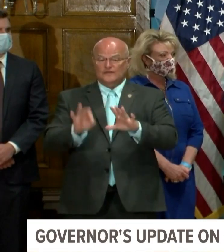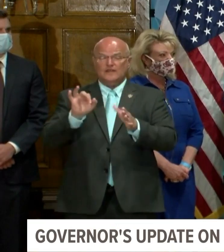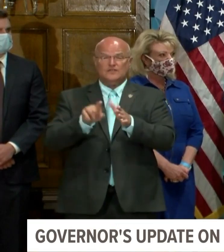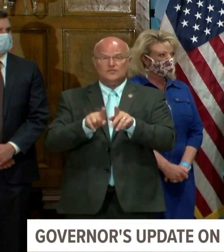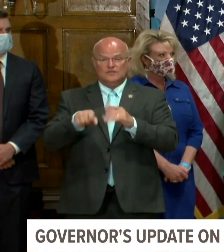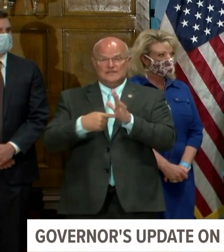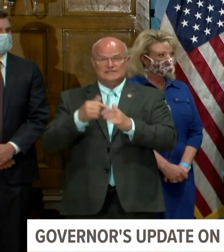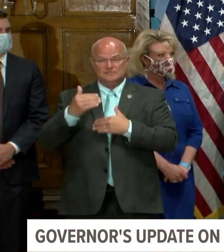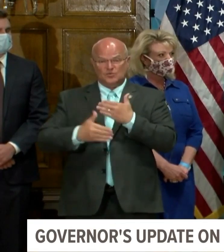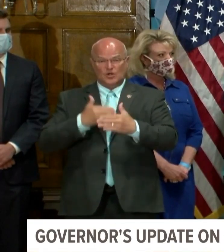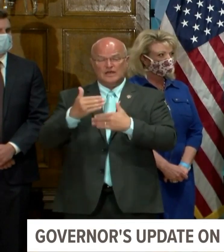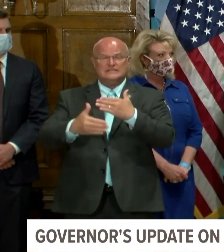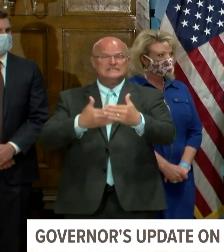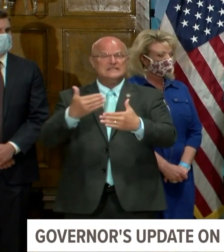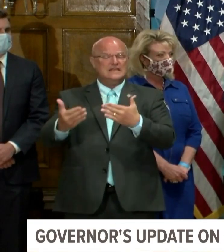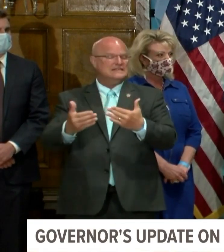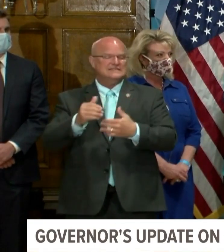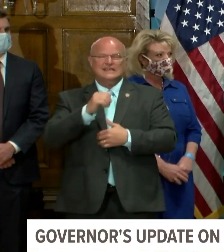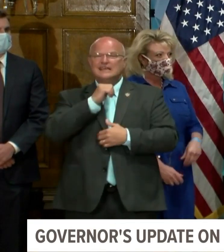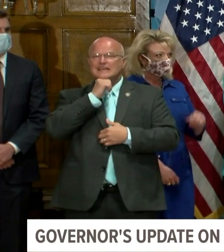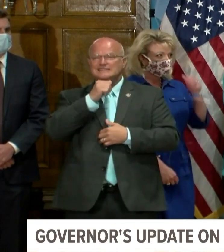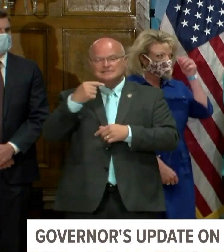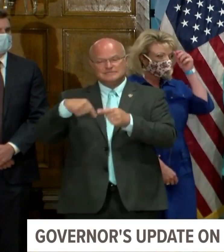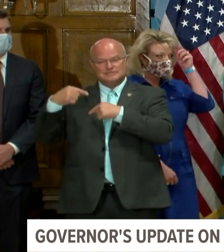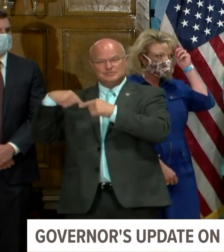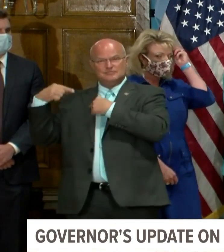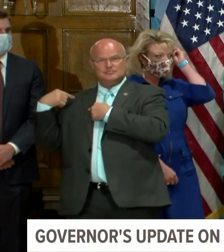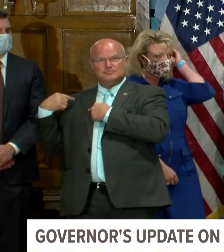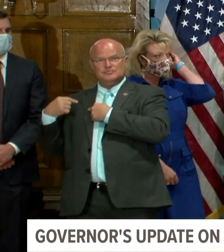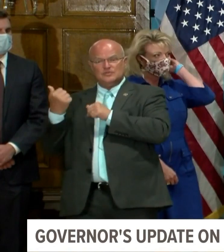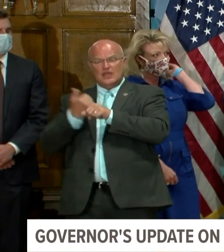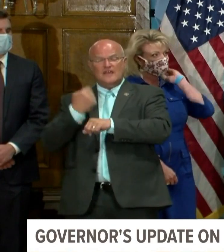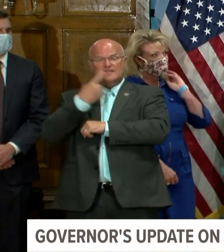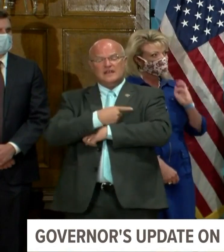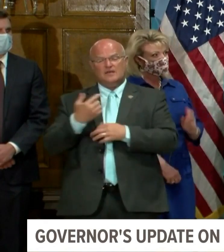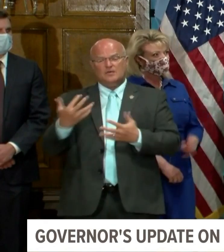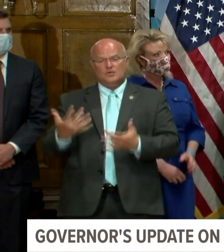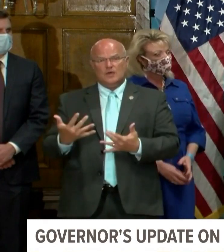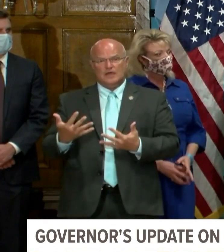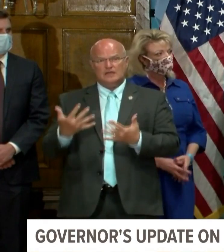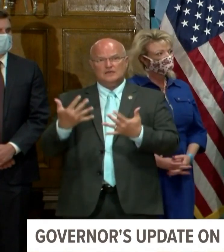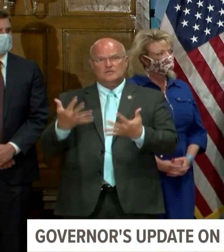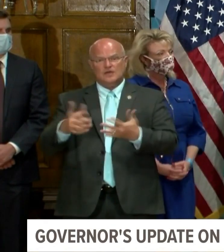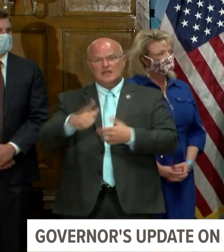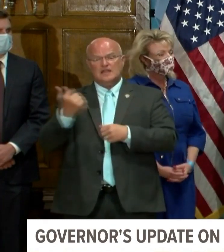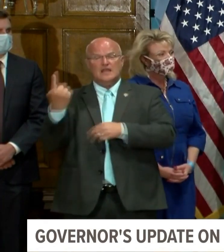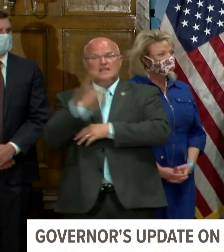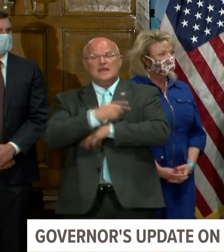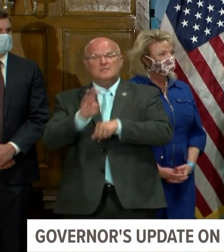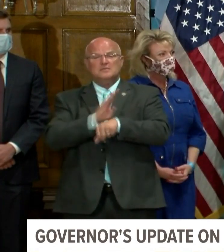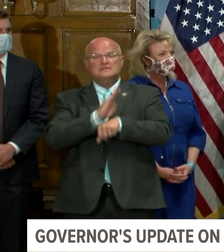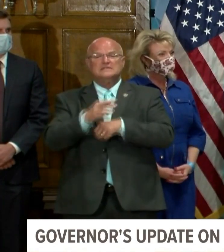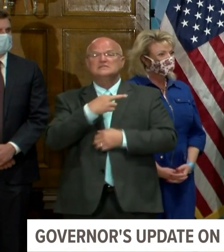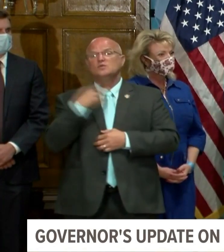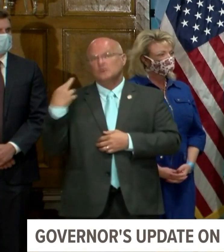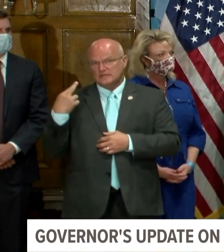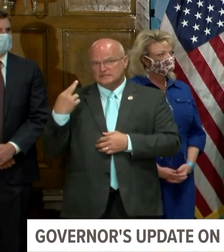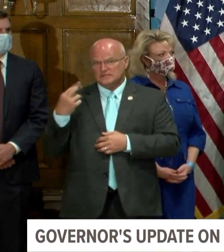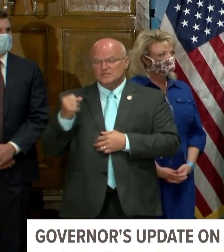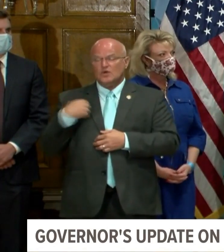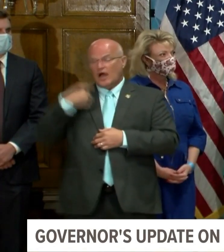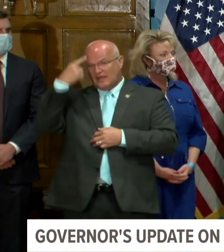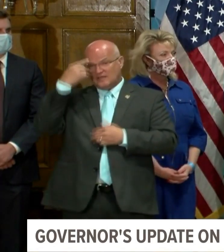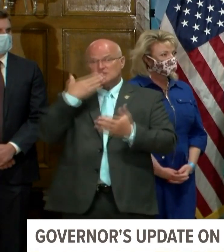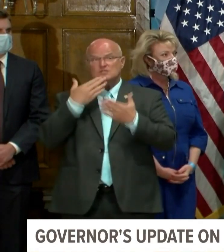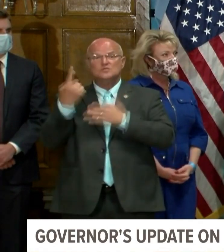through the process, this immunity is not retroactive, so every day we waited was another day a business was at risk. So I